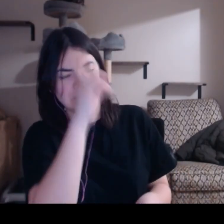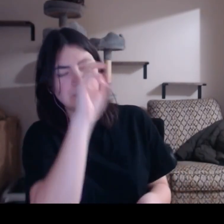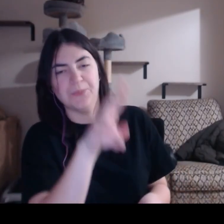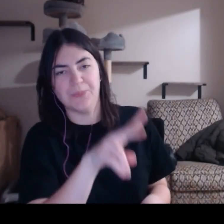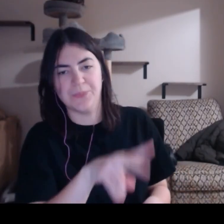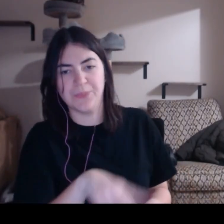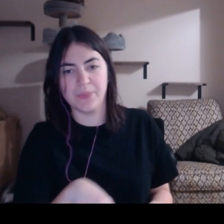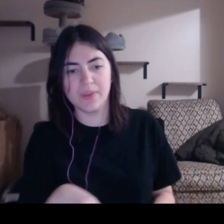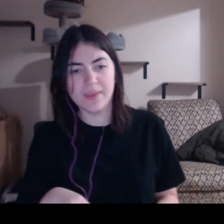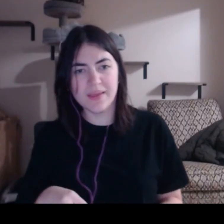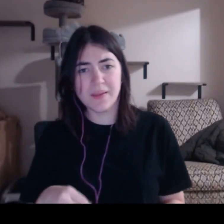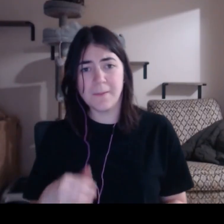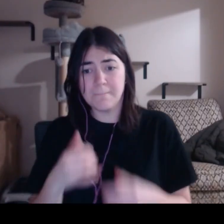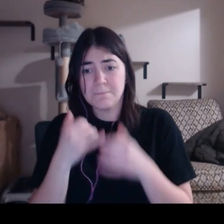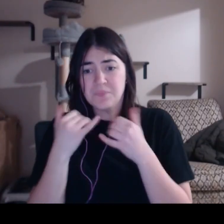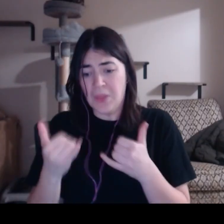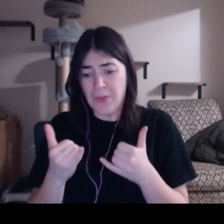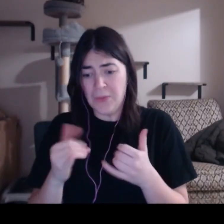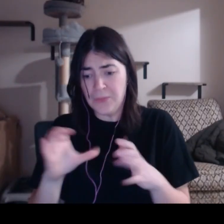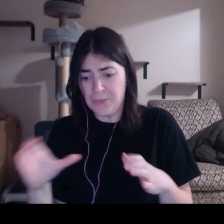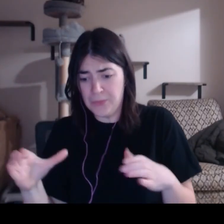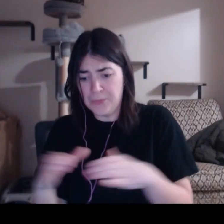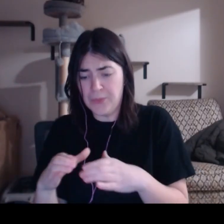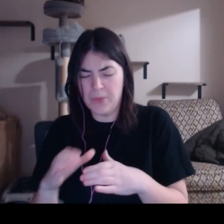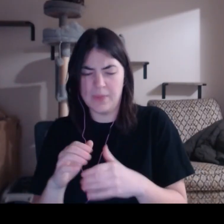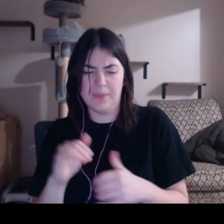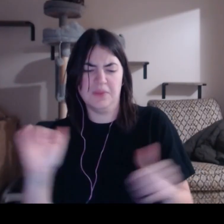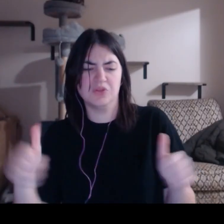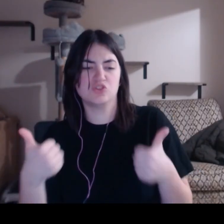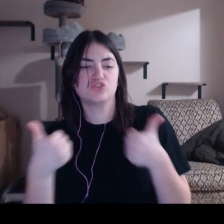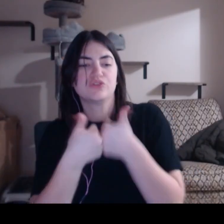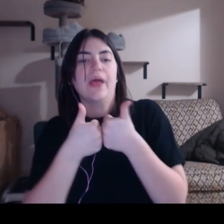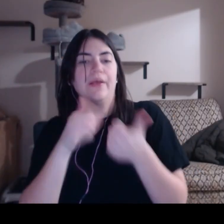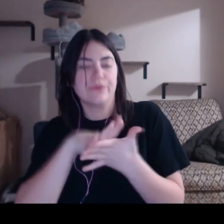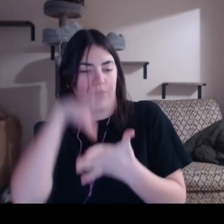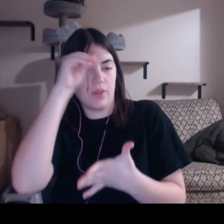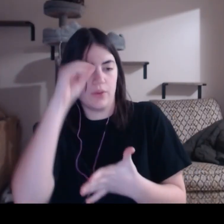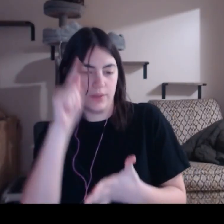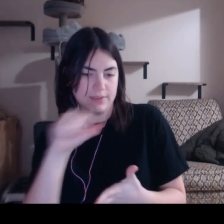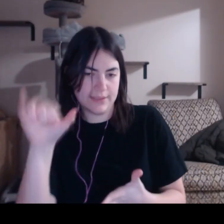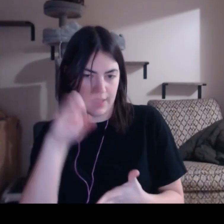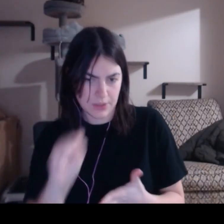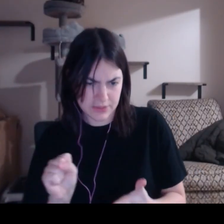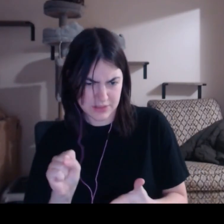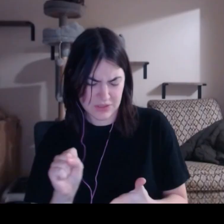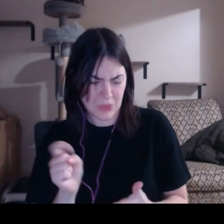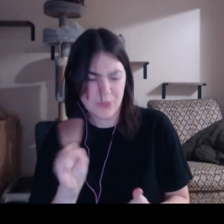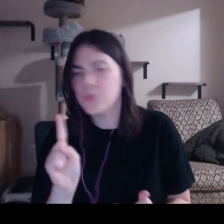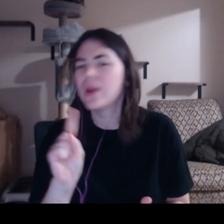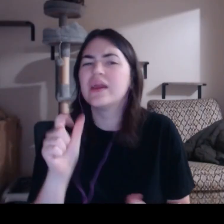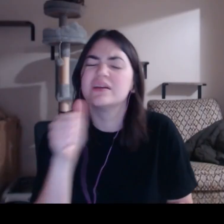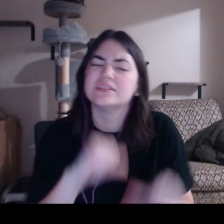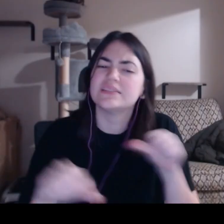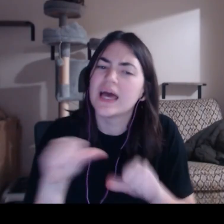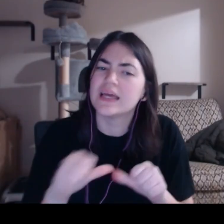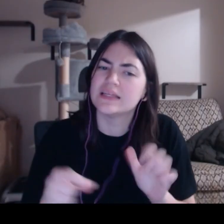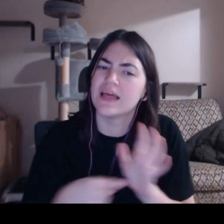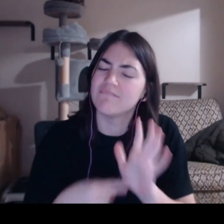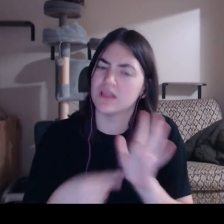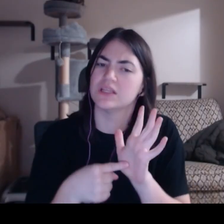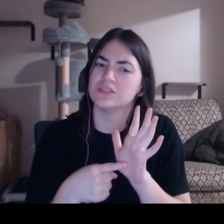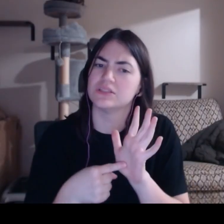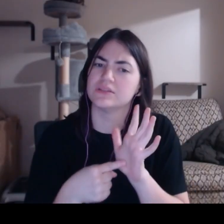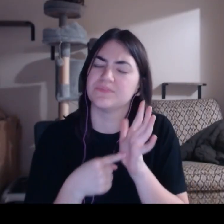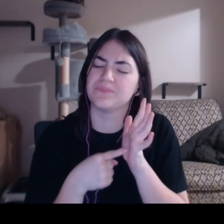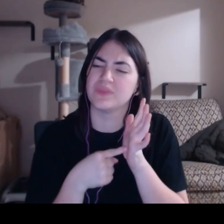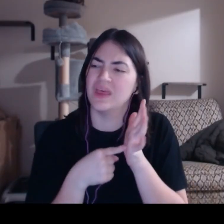every model of learning styles. Somebody will take it apart and say, well, where's the basis for that? No scientific basis. You can get to a point where you're just so confused, you think,